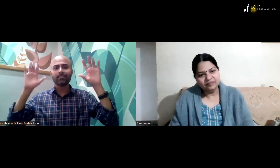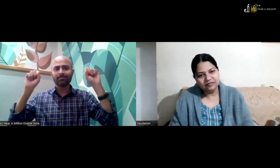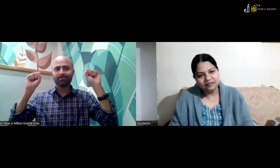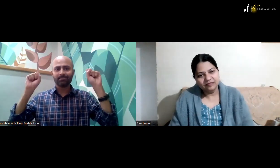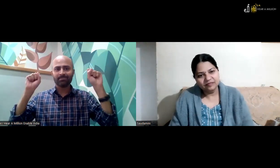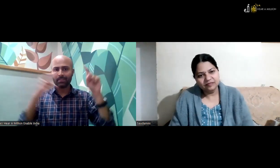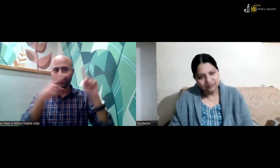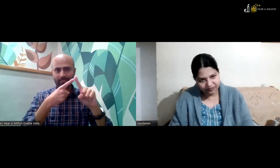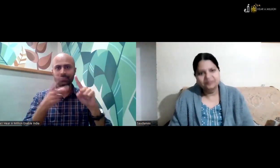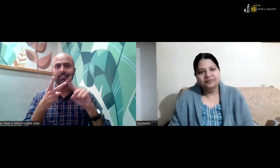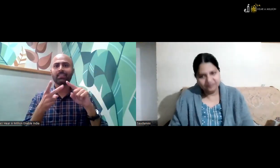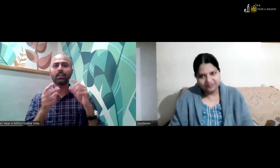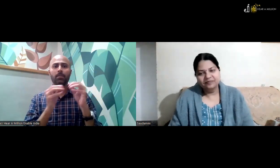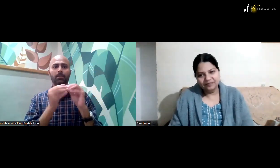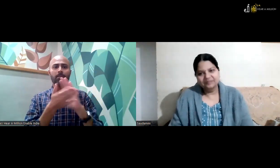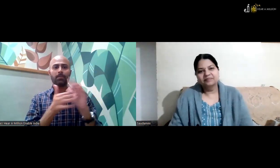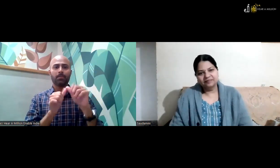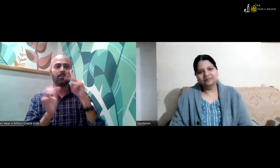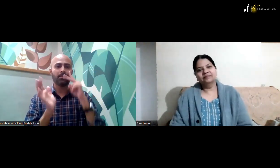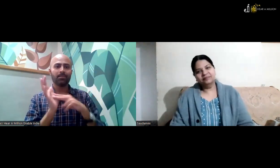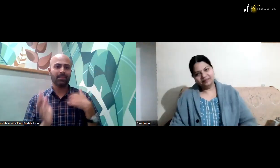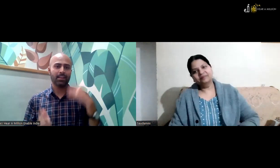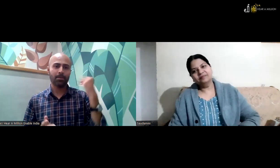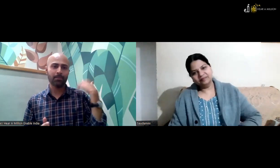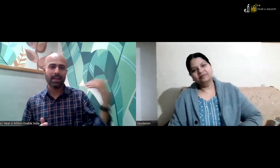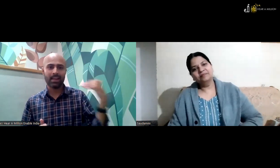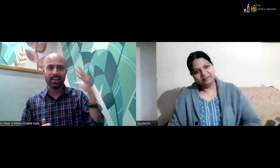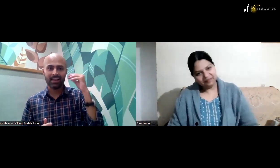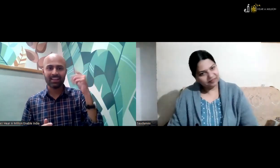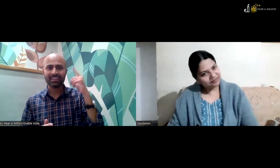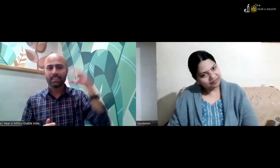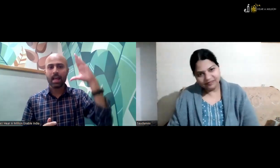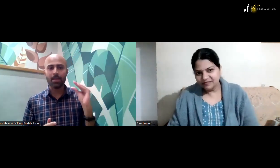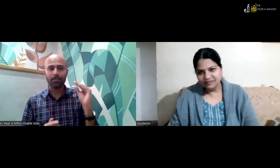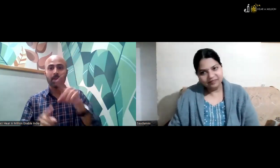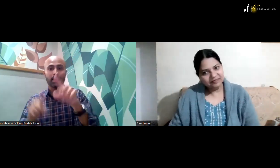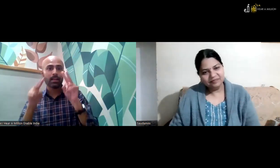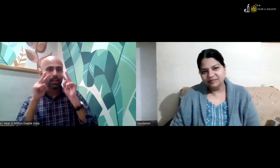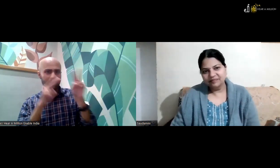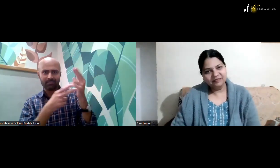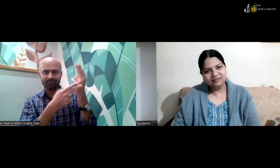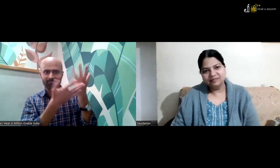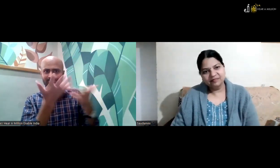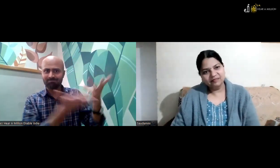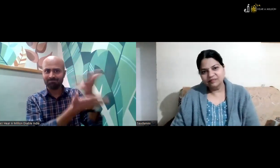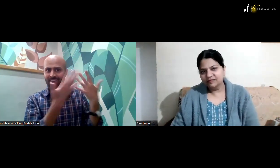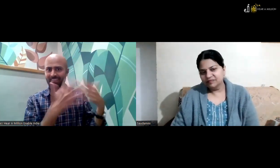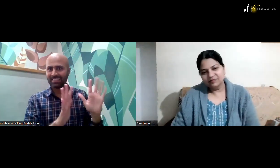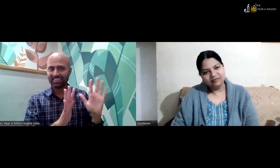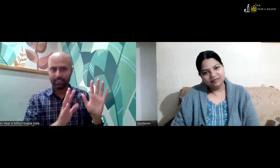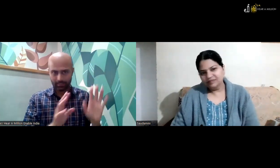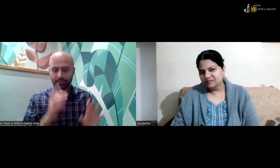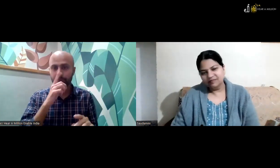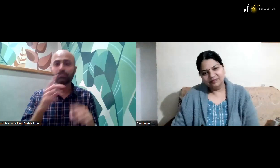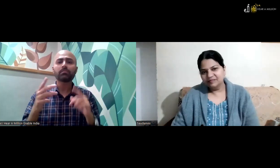have a quick questions with you. Like S. Prasad was there, one of the panelists, and my brother Bhavin, who